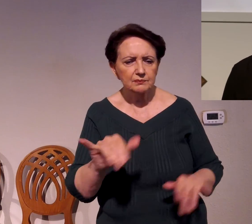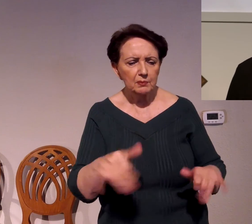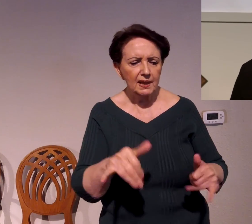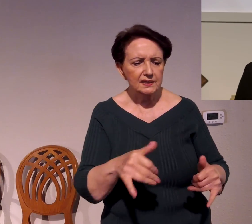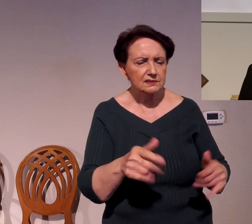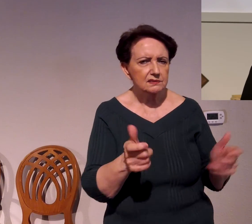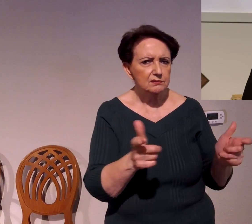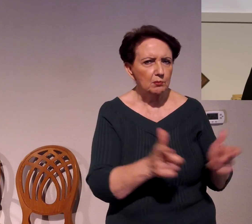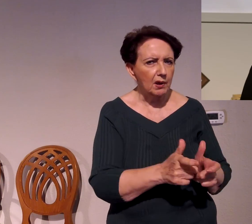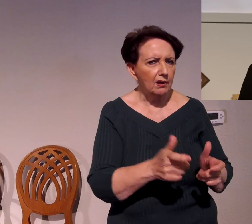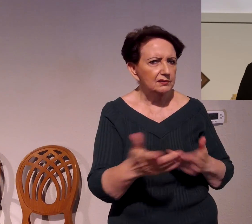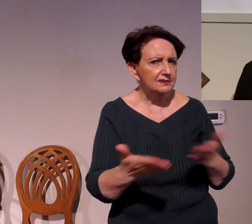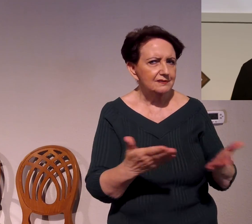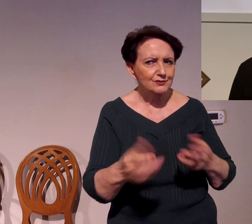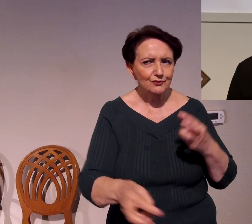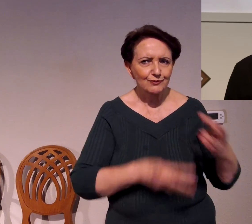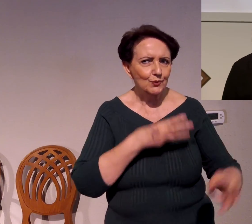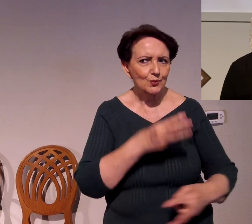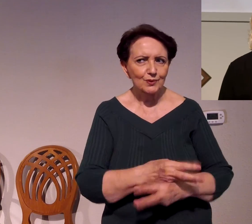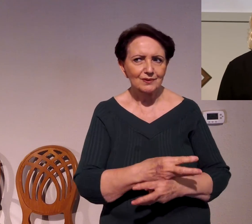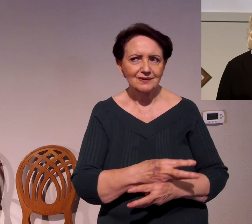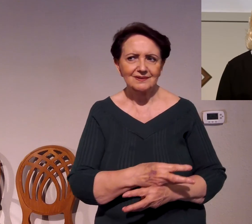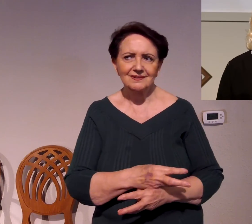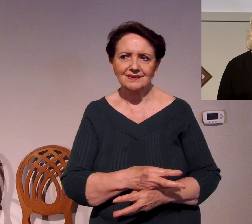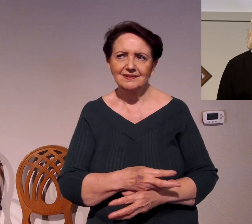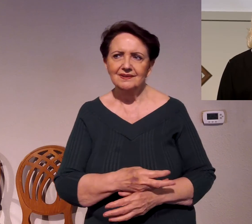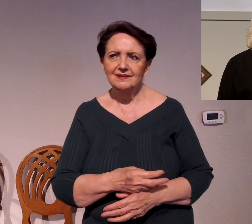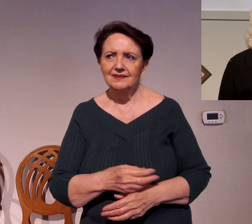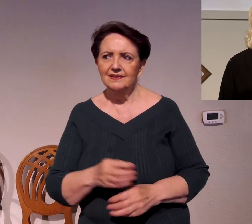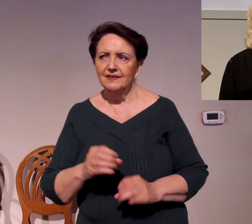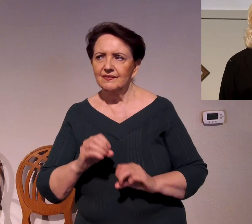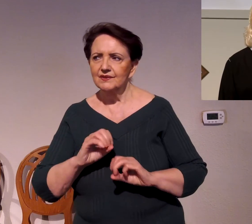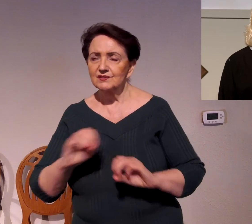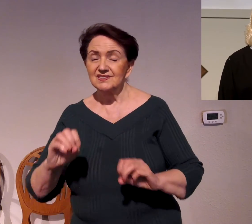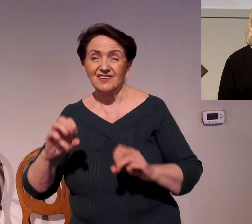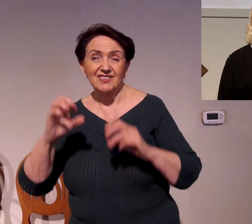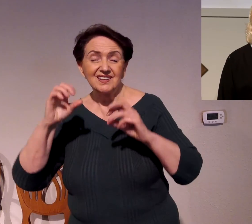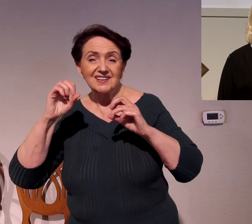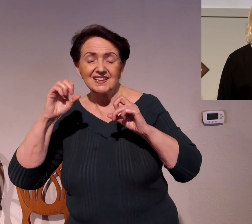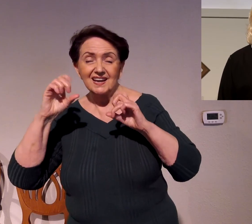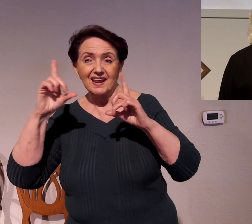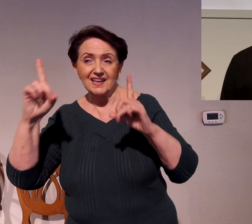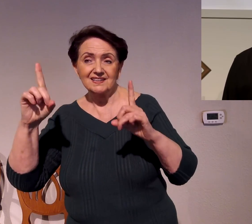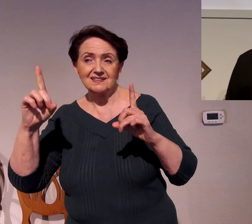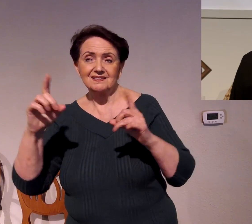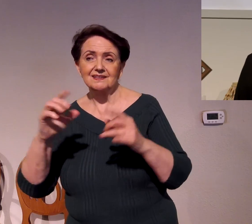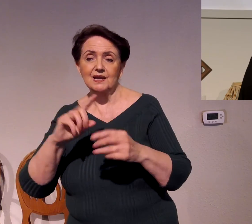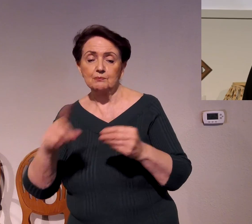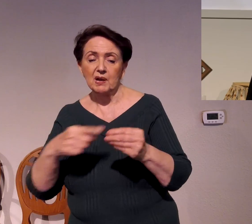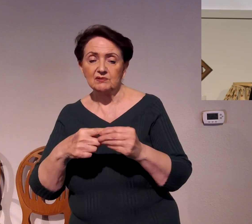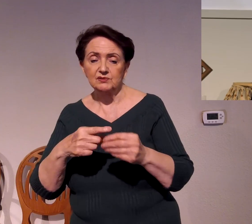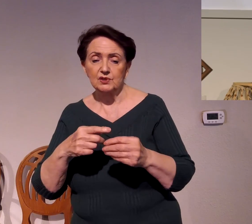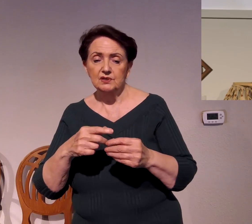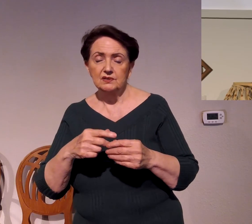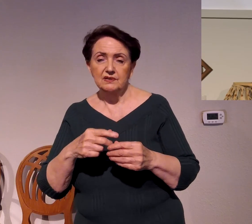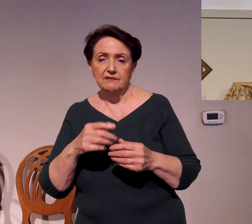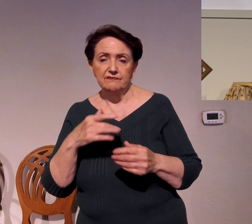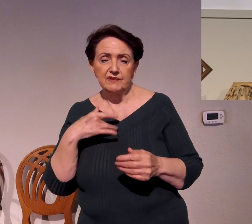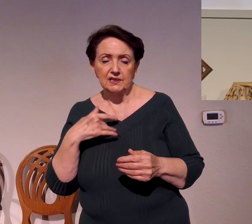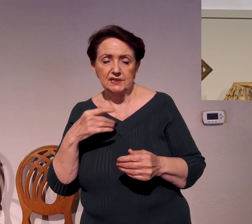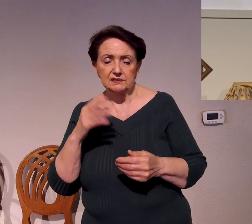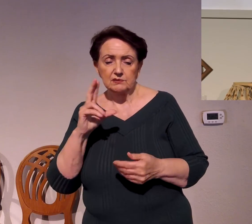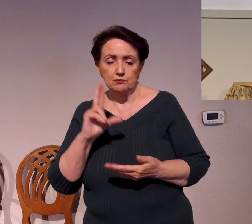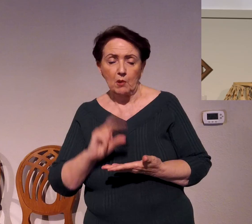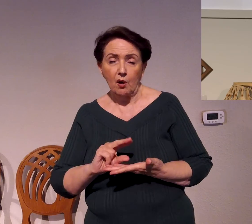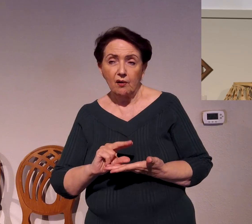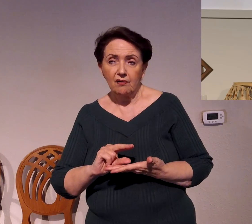small does not serve the world. There's nothing enlightened about shrinking so that other people will not feel insecure around